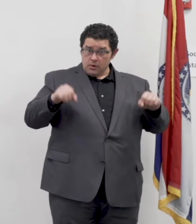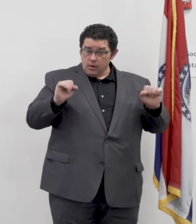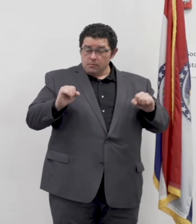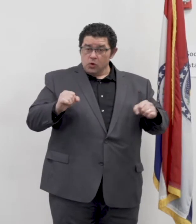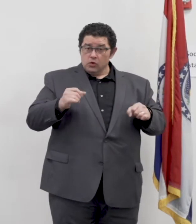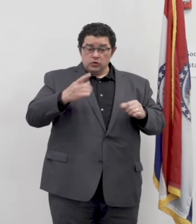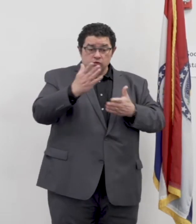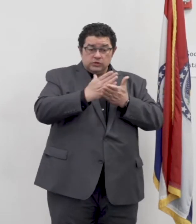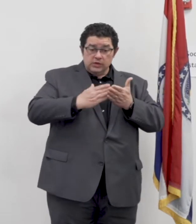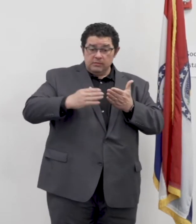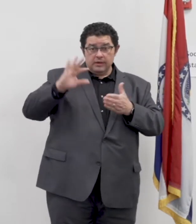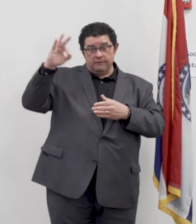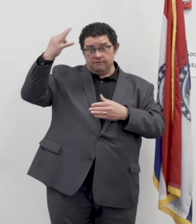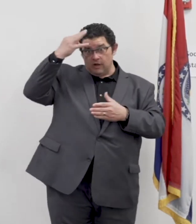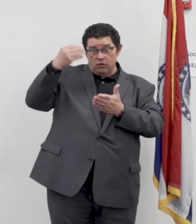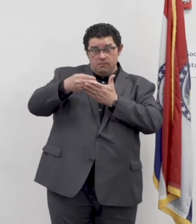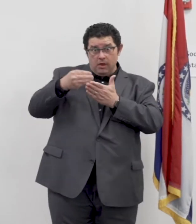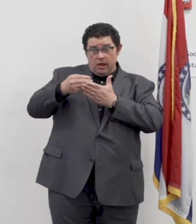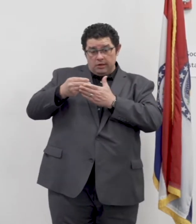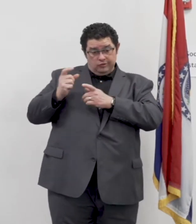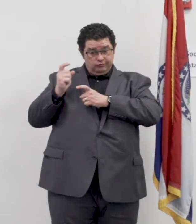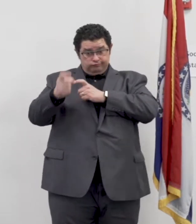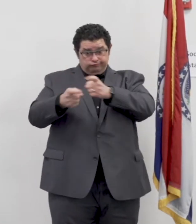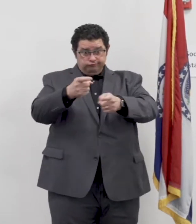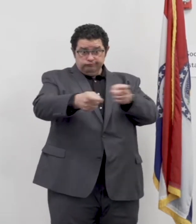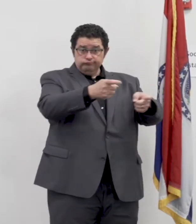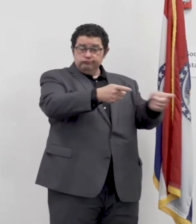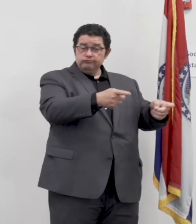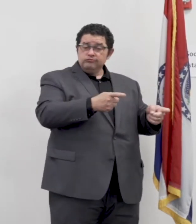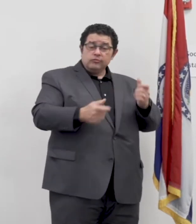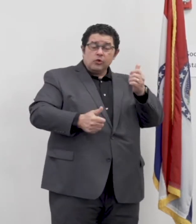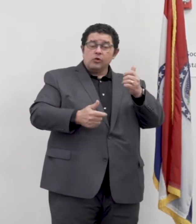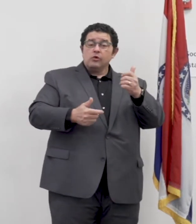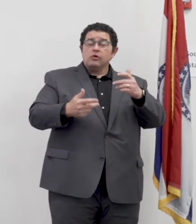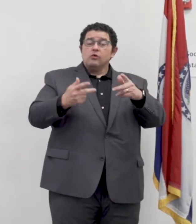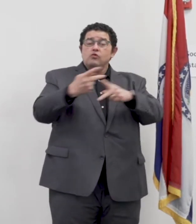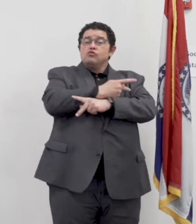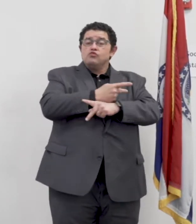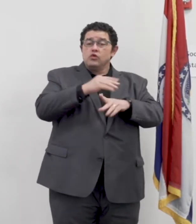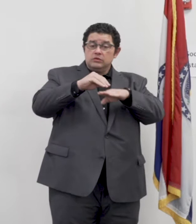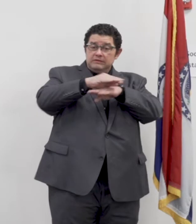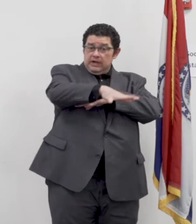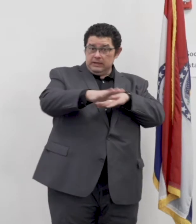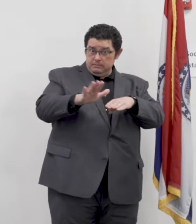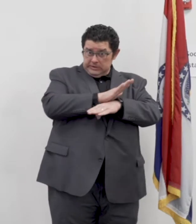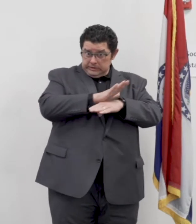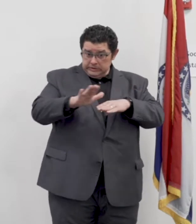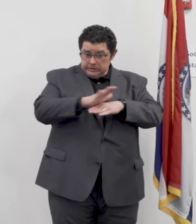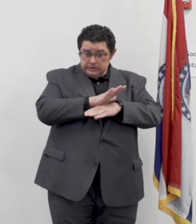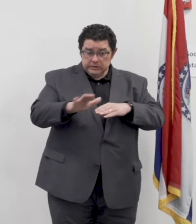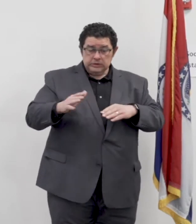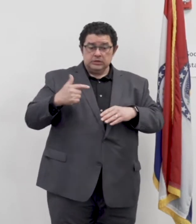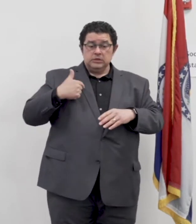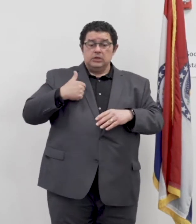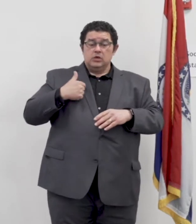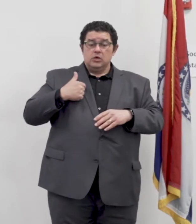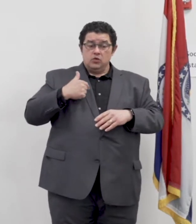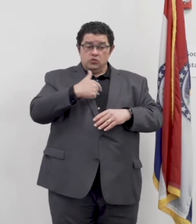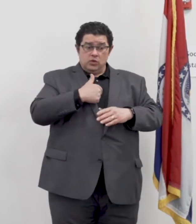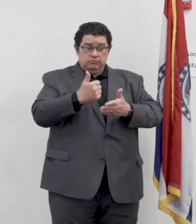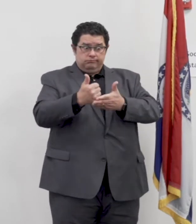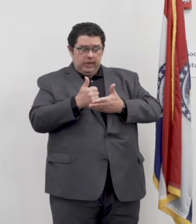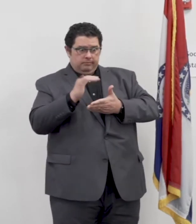these federal stimulus funds into the hands of our most affected businesses, as we've been helped with that